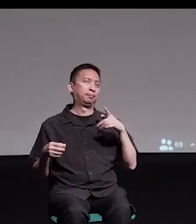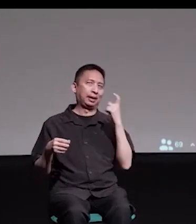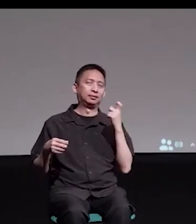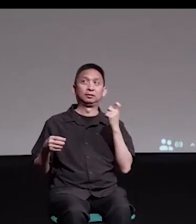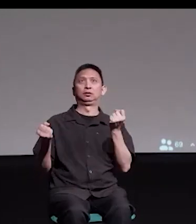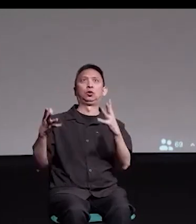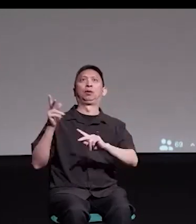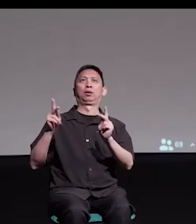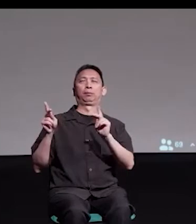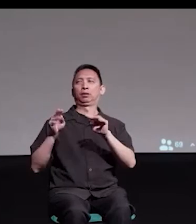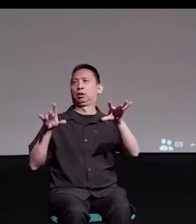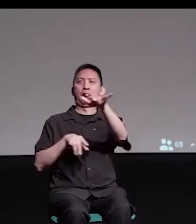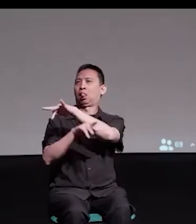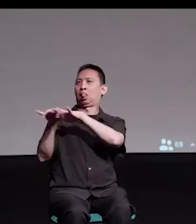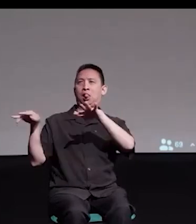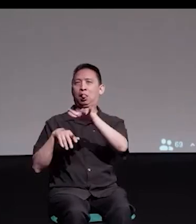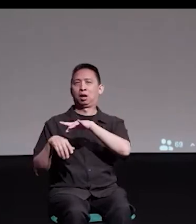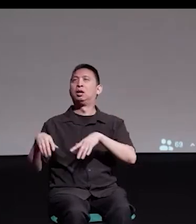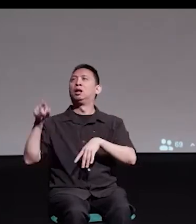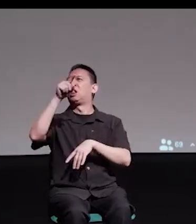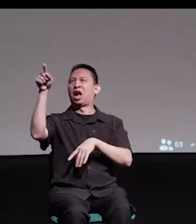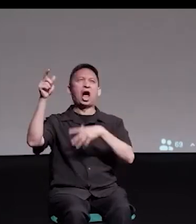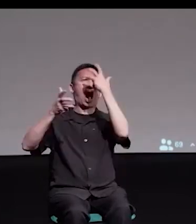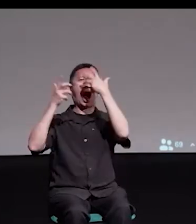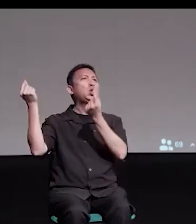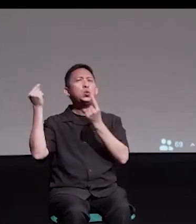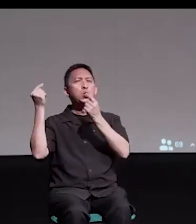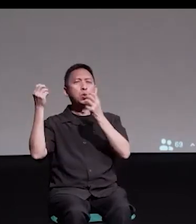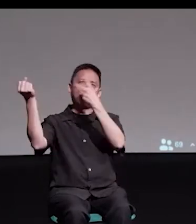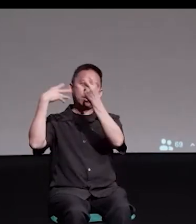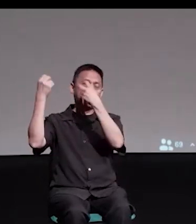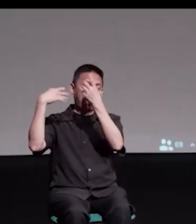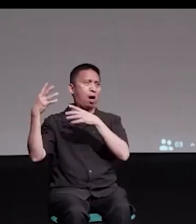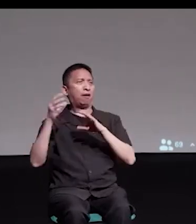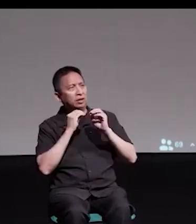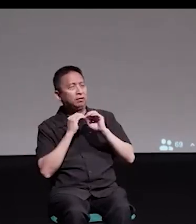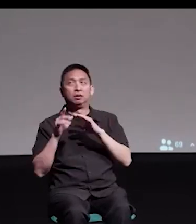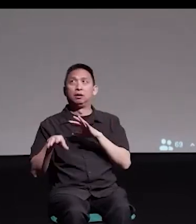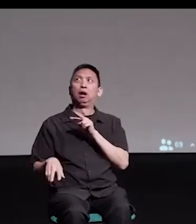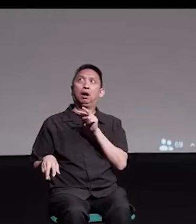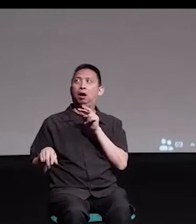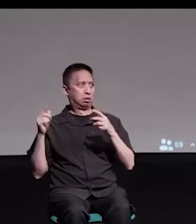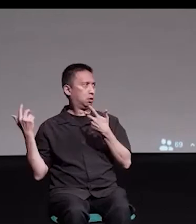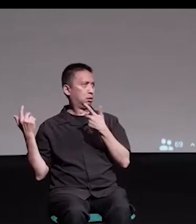there's so much thrown at things, like trying to fix things, or that